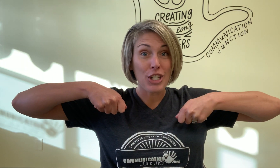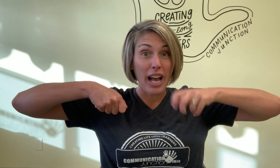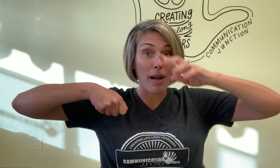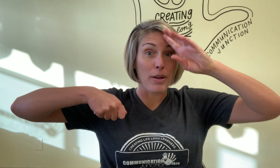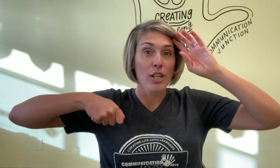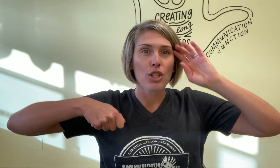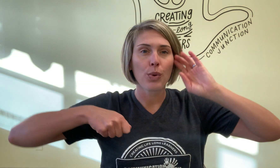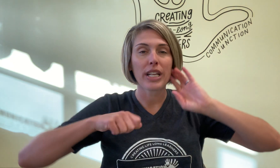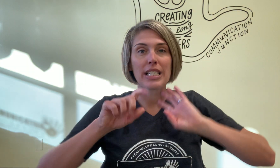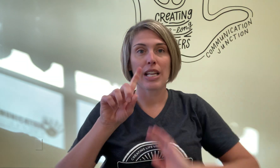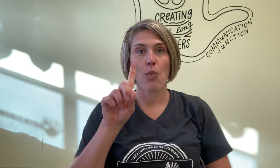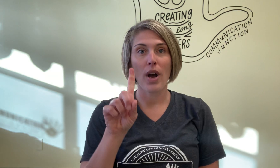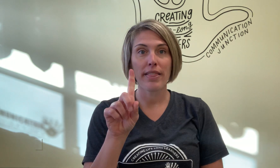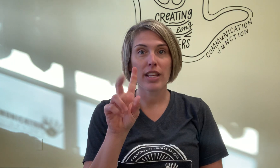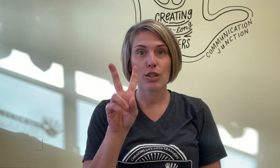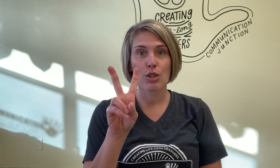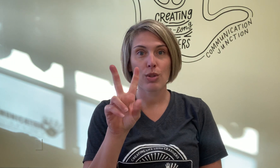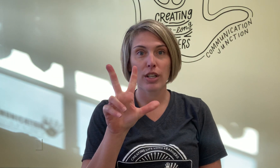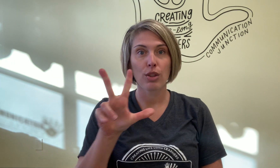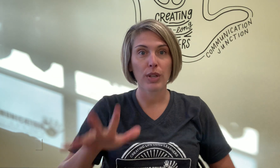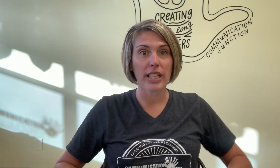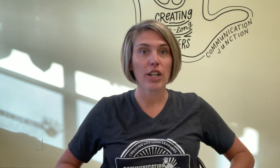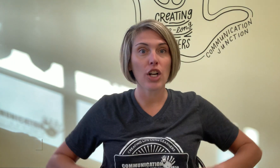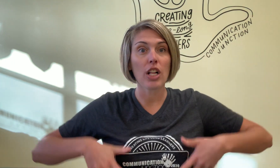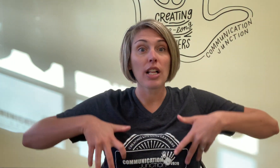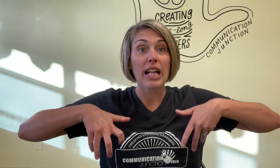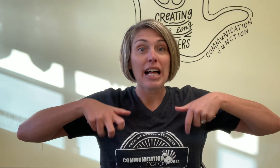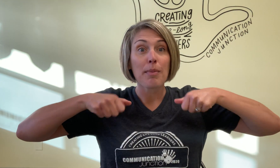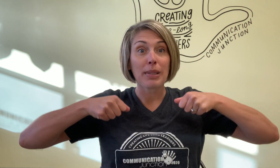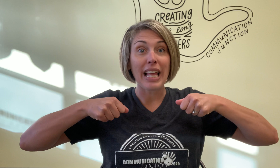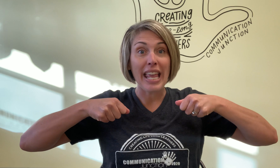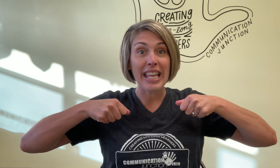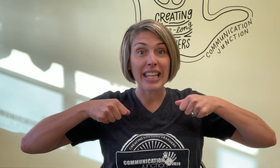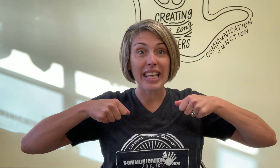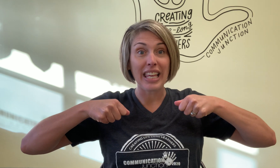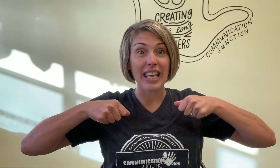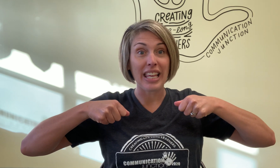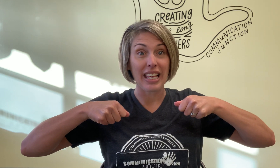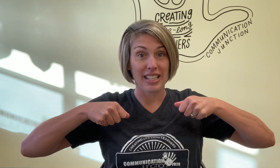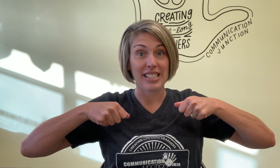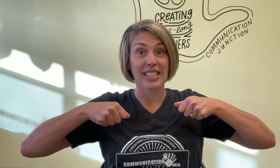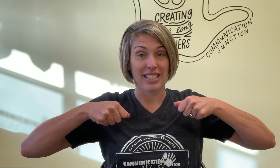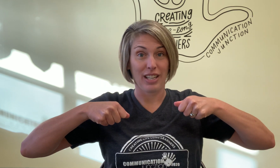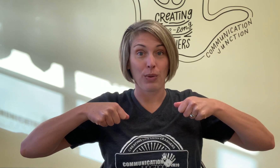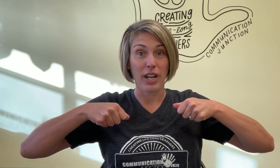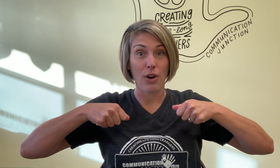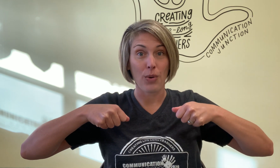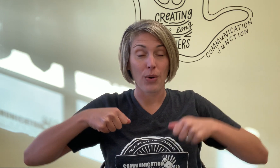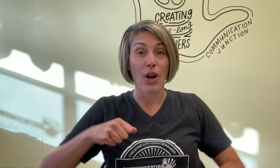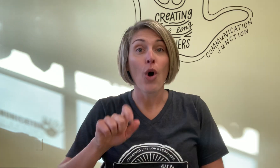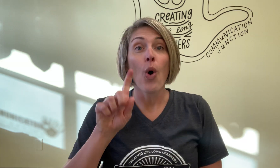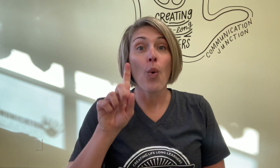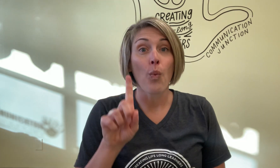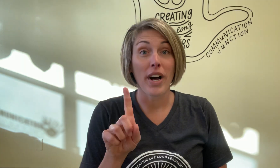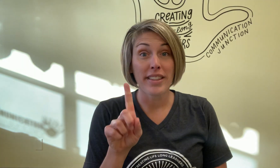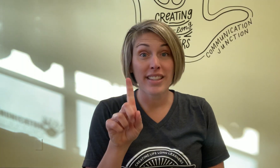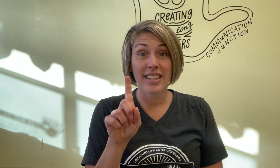job. So we're going to sing 1 little, 2 little, 3 little blankies. Here we go. 1